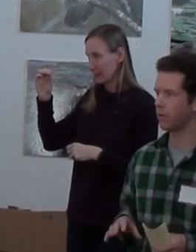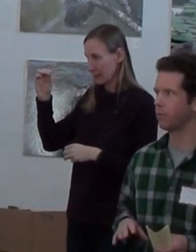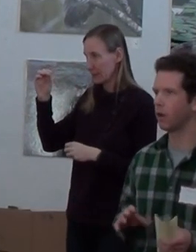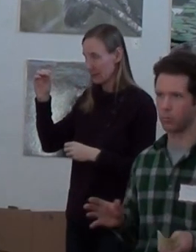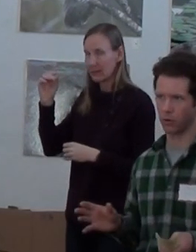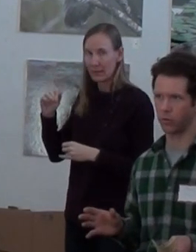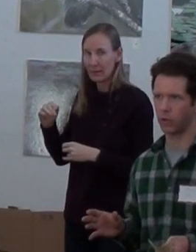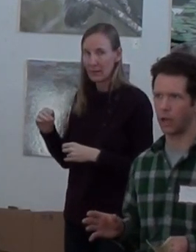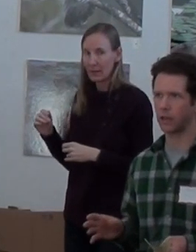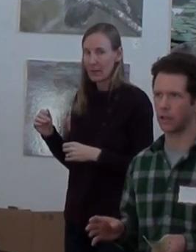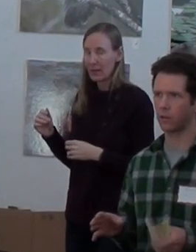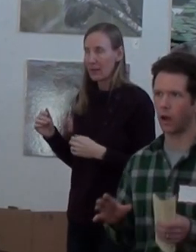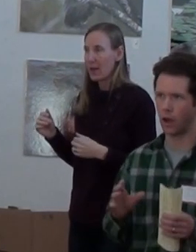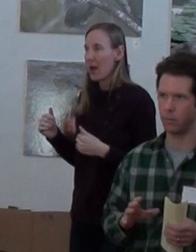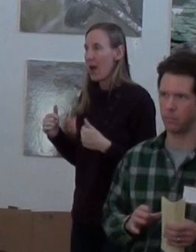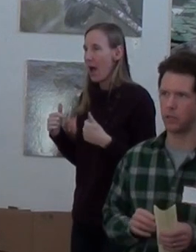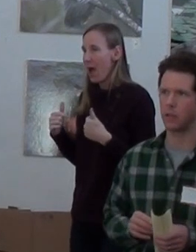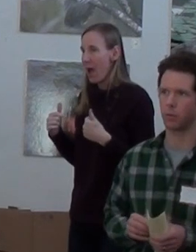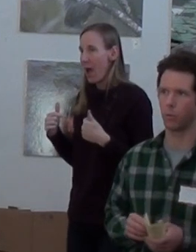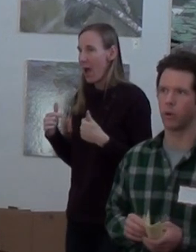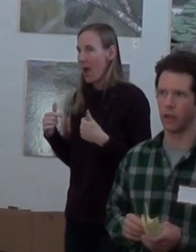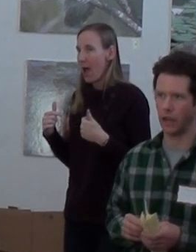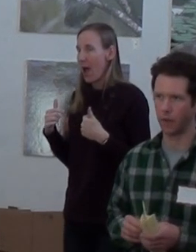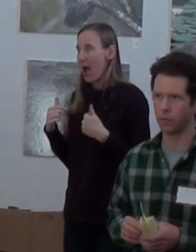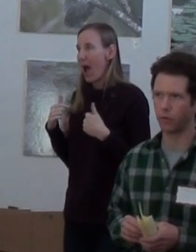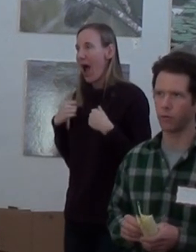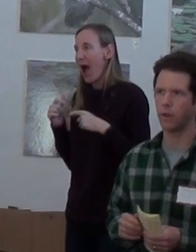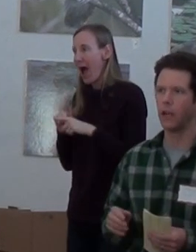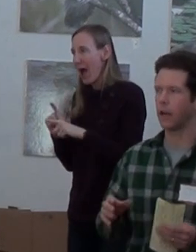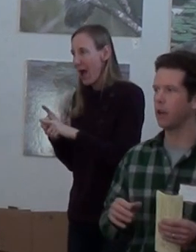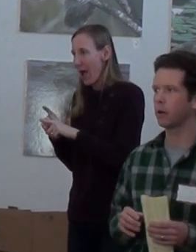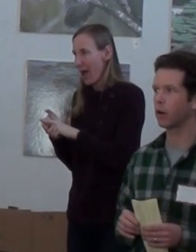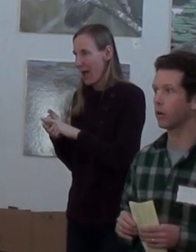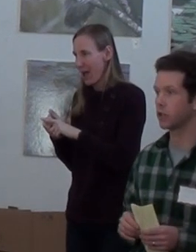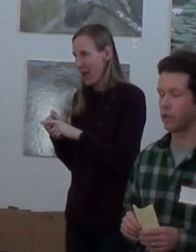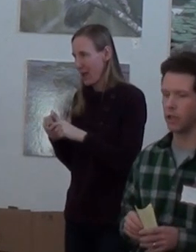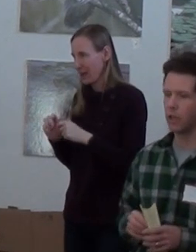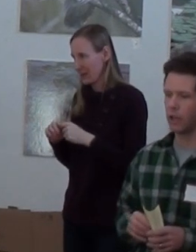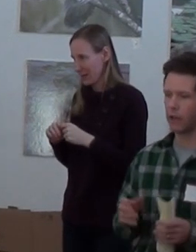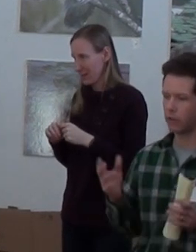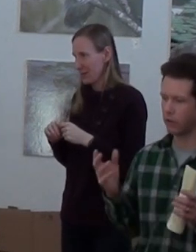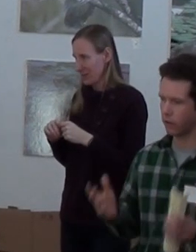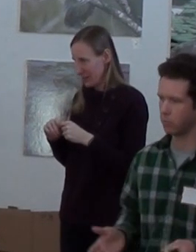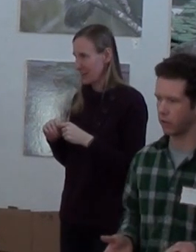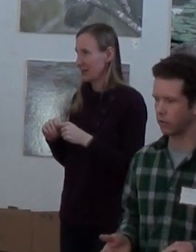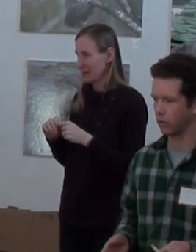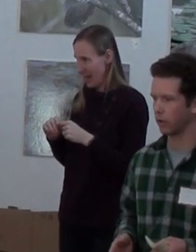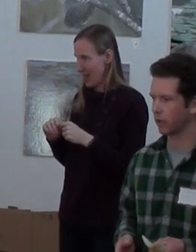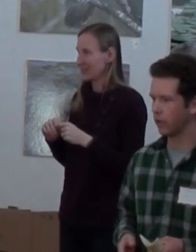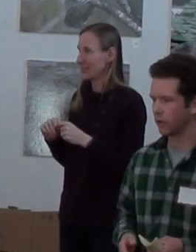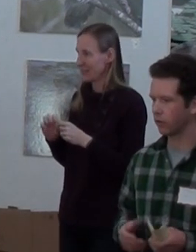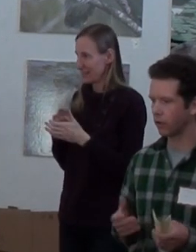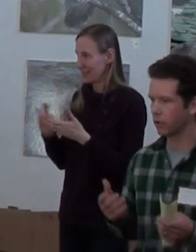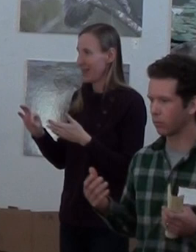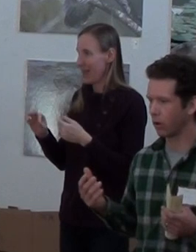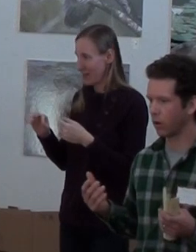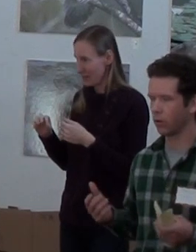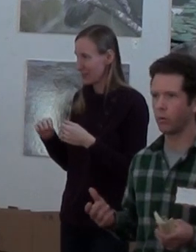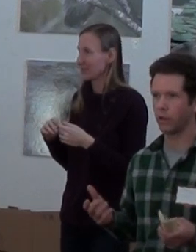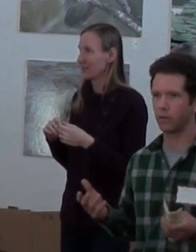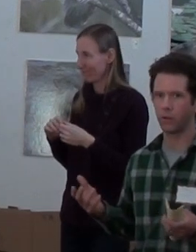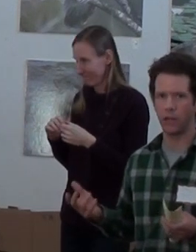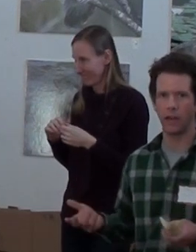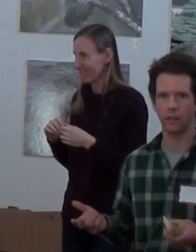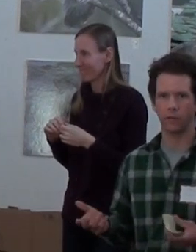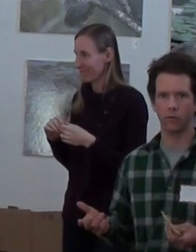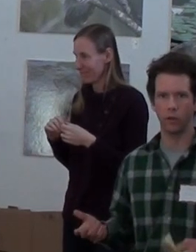I have numbers that I think a hobby beekeeper wouldn't have. So, and I am encouraging, and I say this humbly too, like, there's nothing wrong